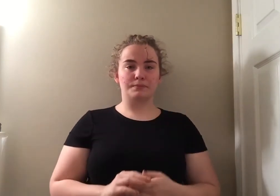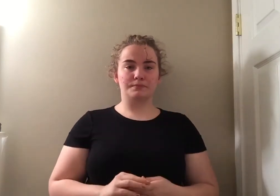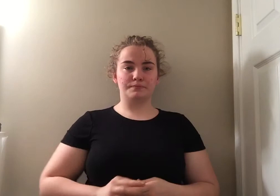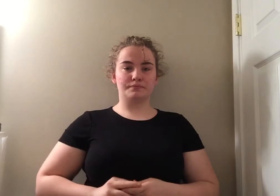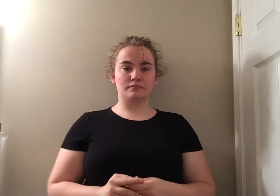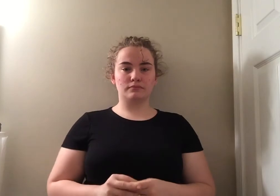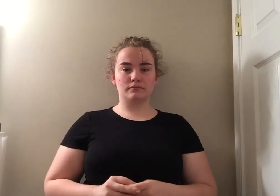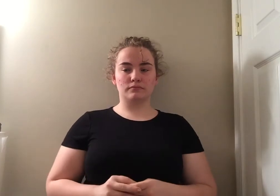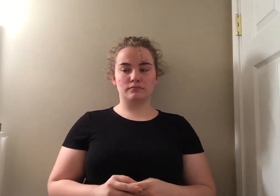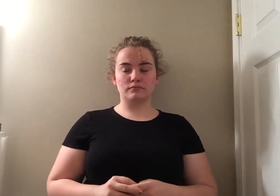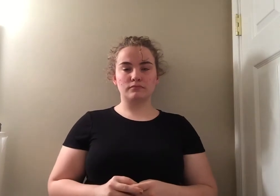Mackenzie is ready.